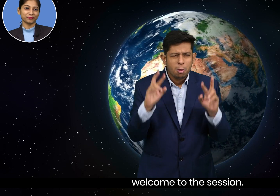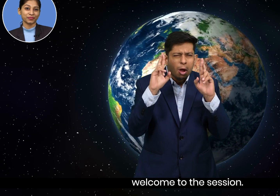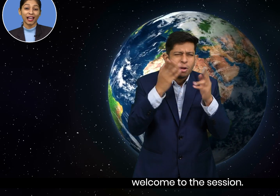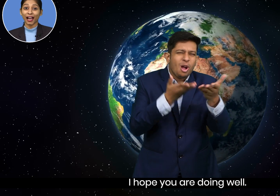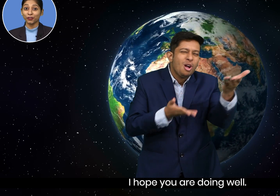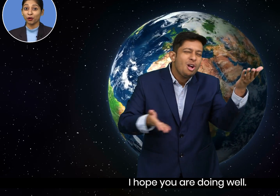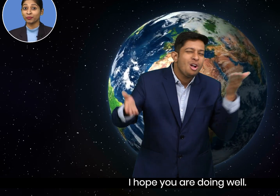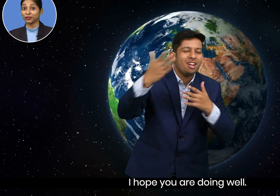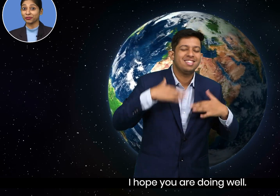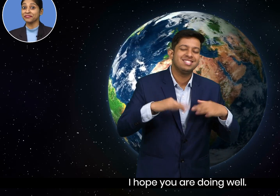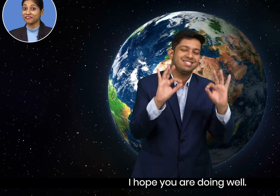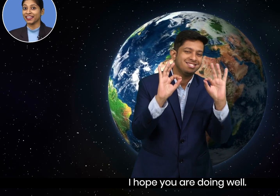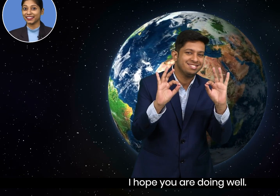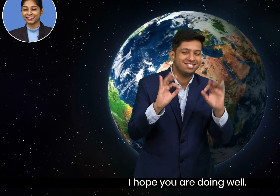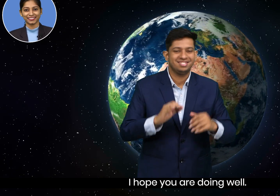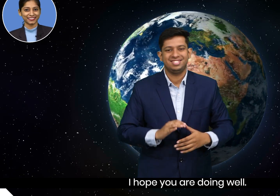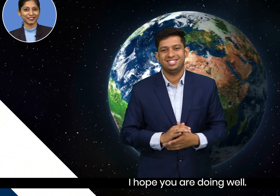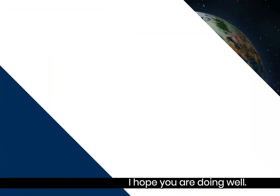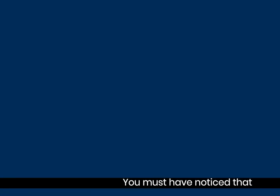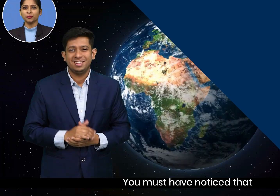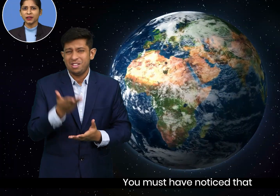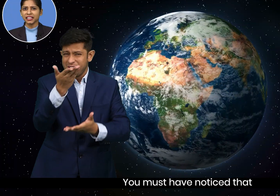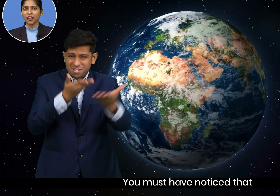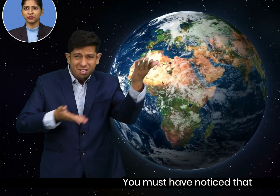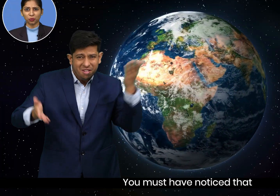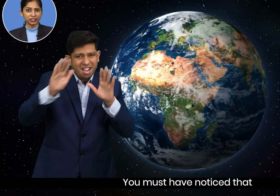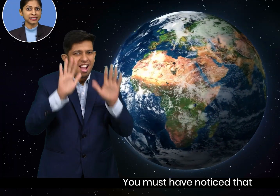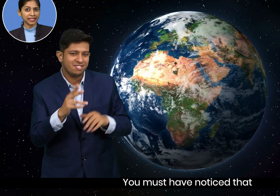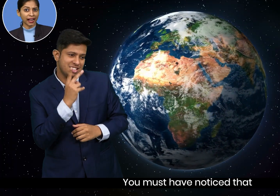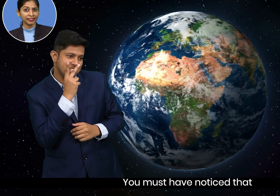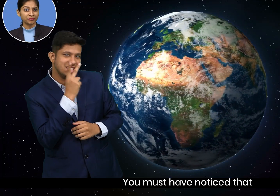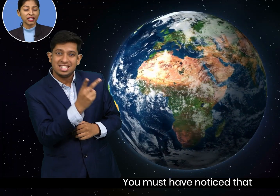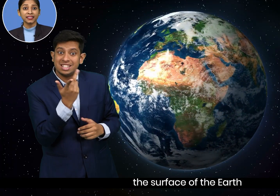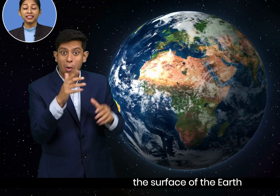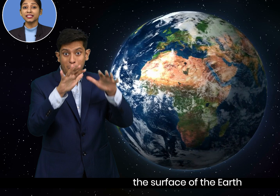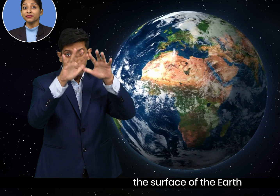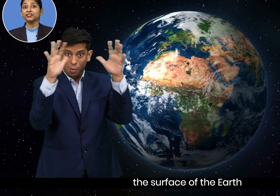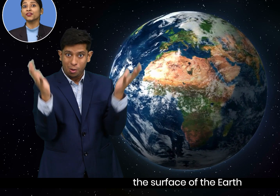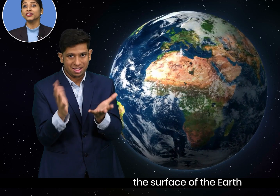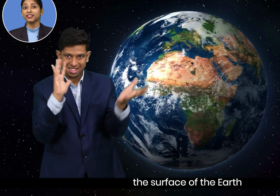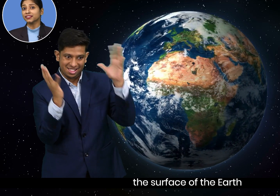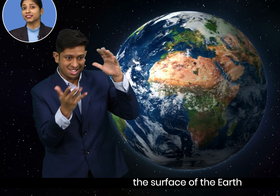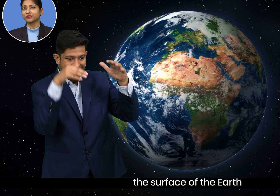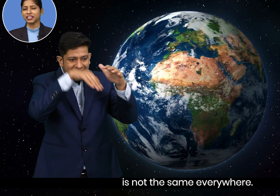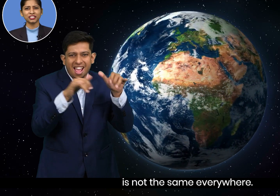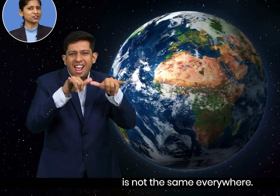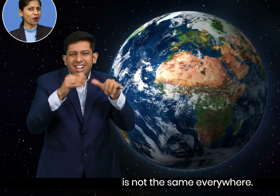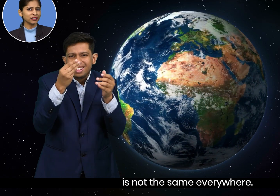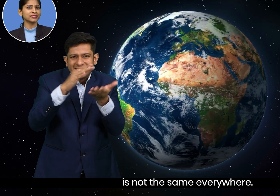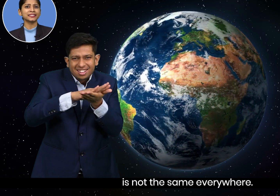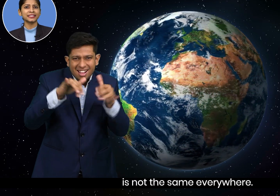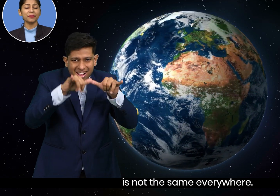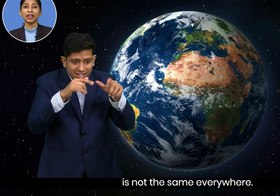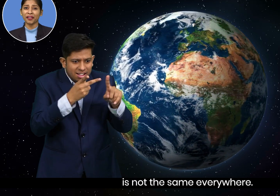the session. I hope you are doing well. You must have noticed that the surface of the earth is